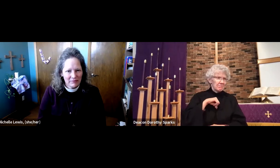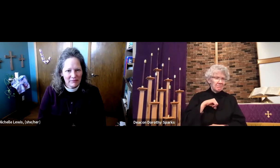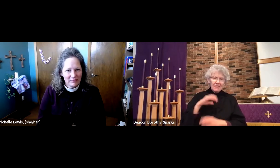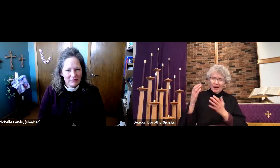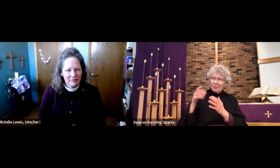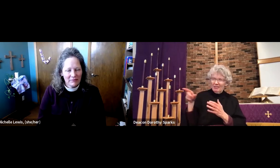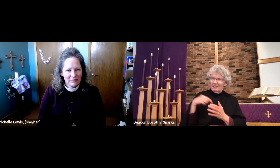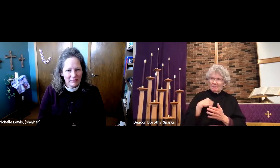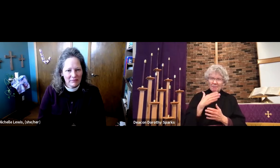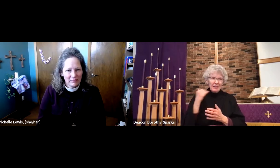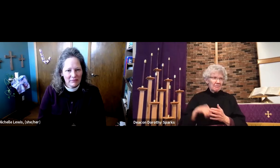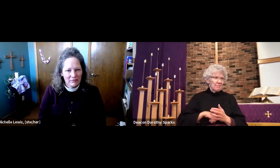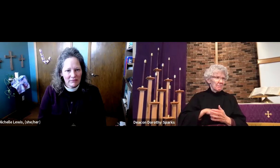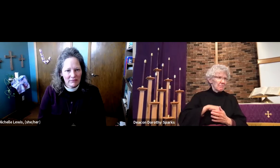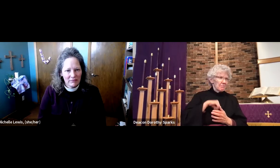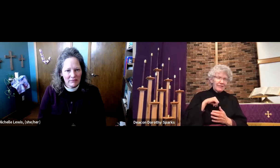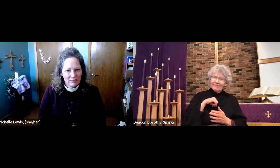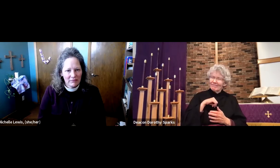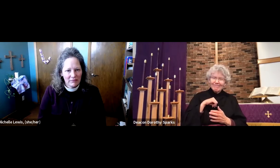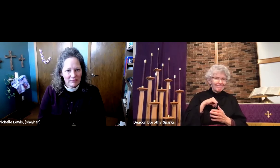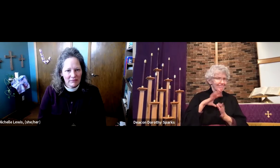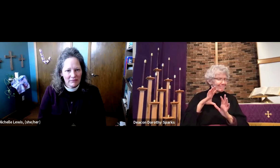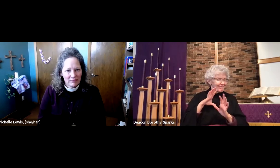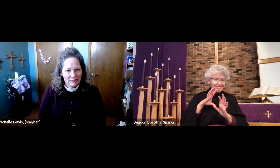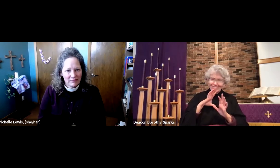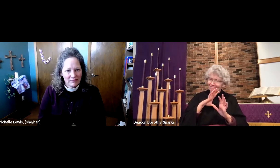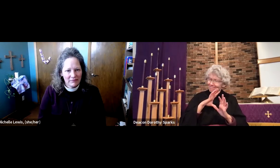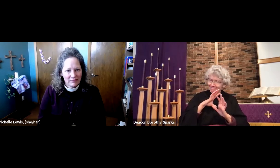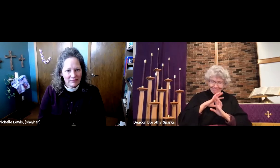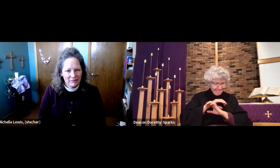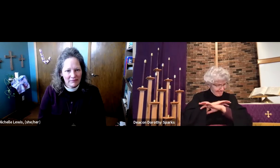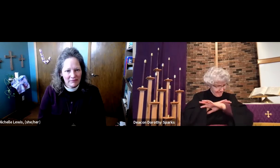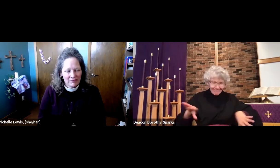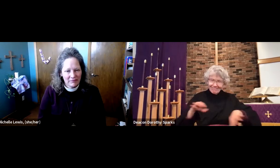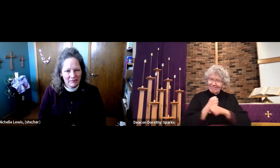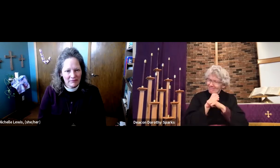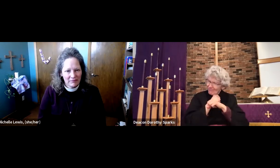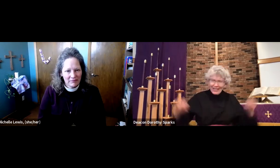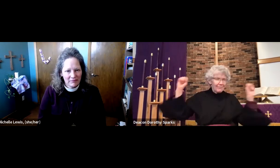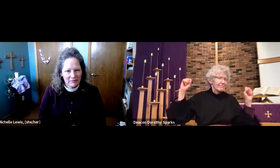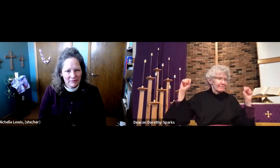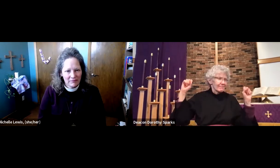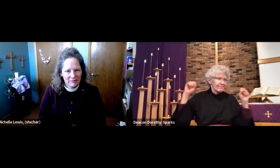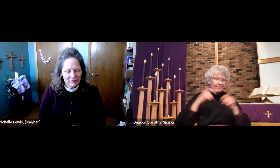Our focus today is breaking the chains of our own pride and the chains that keep